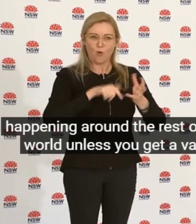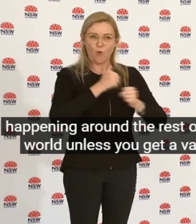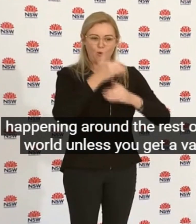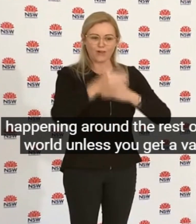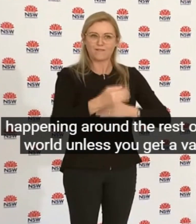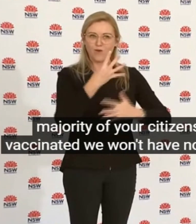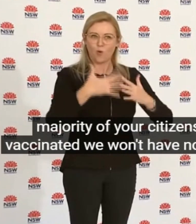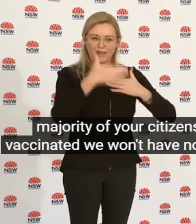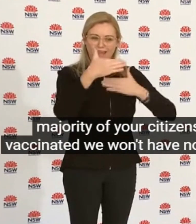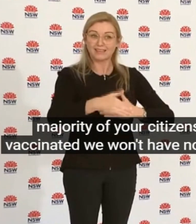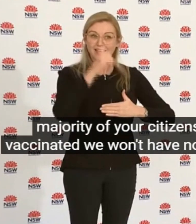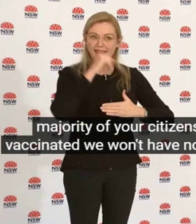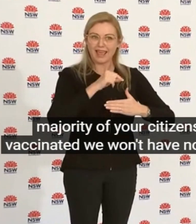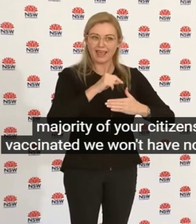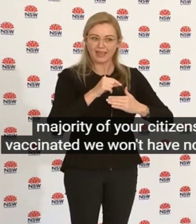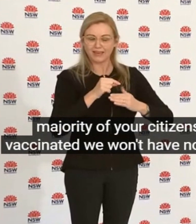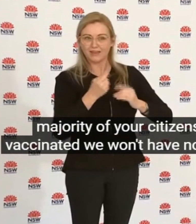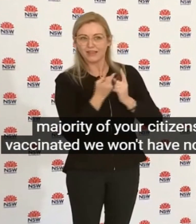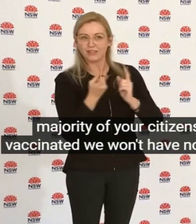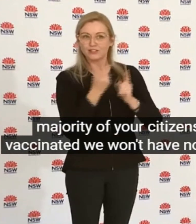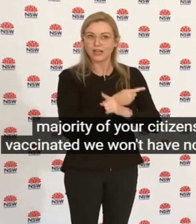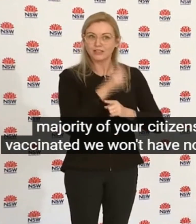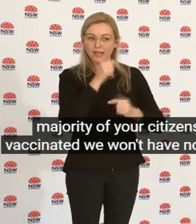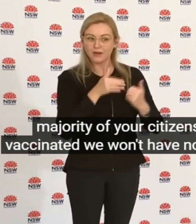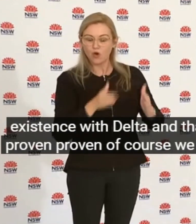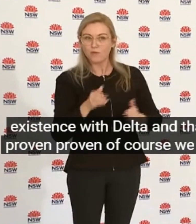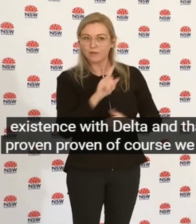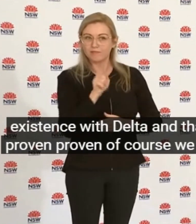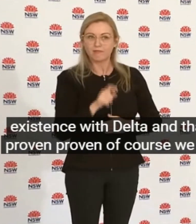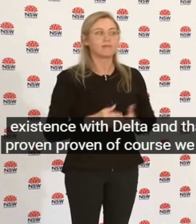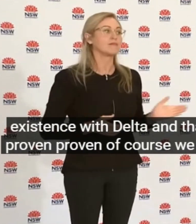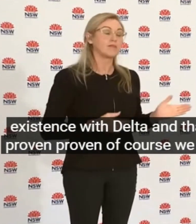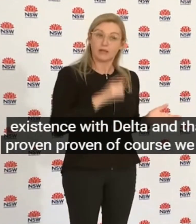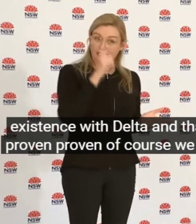Oh, look, of course we can, but there's a lot of things dependent on that.